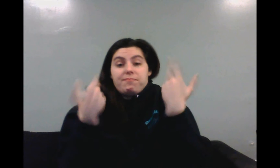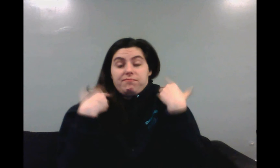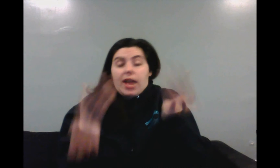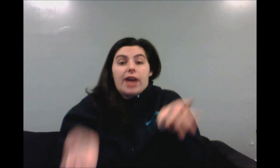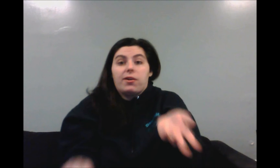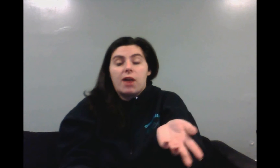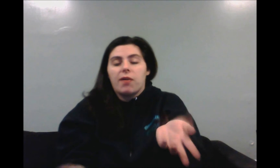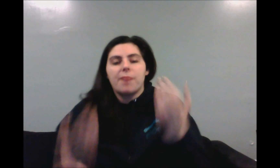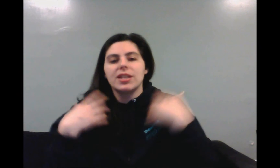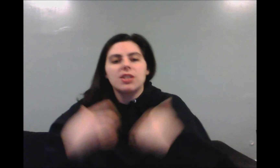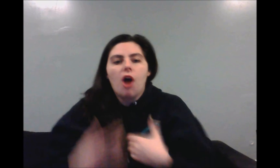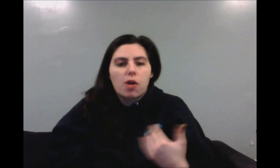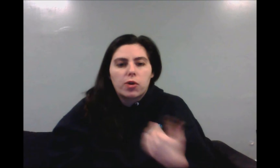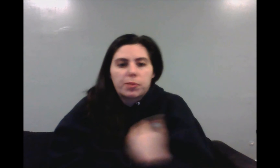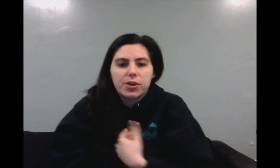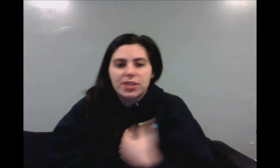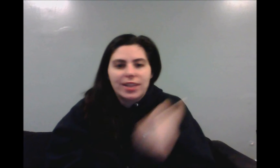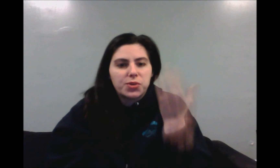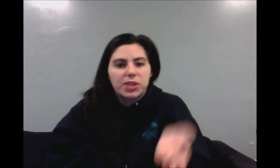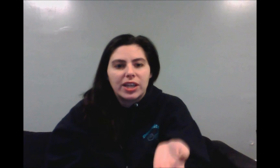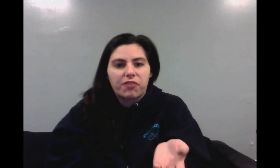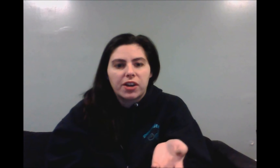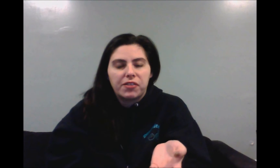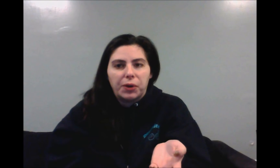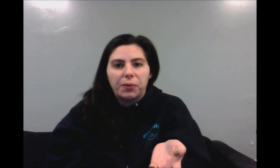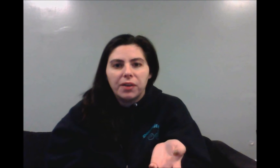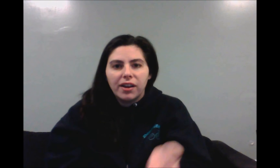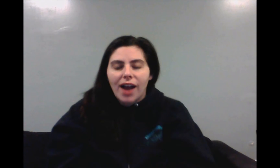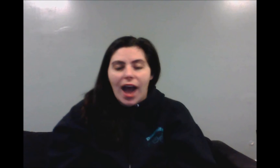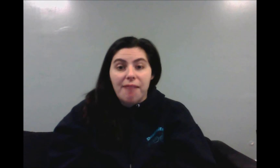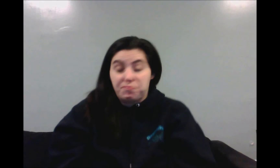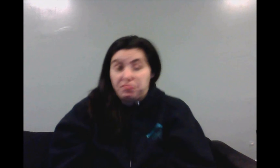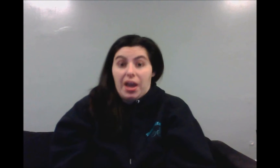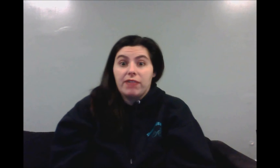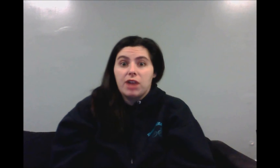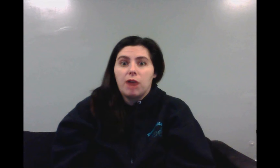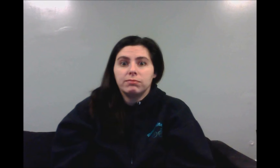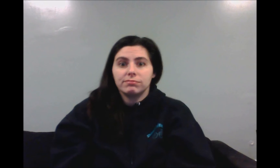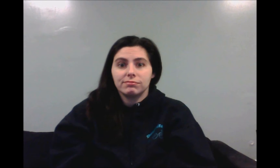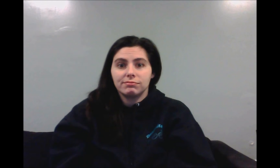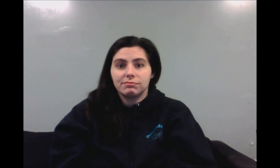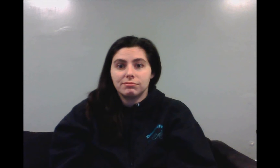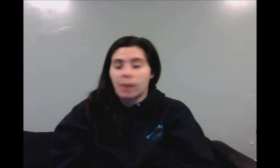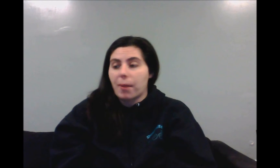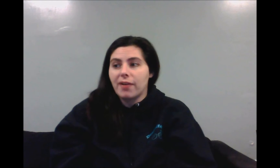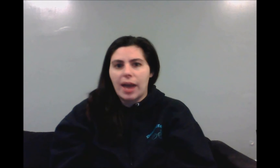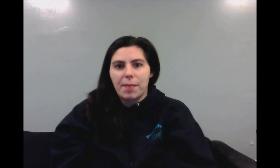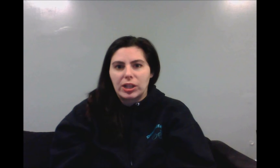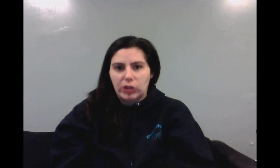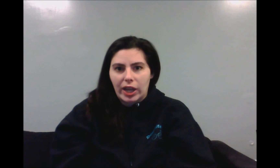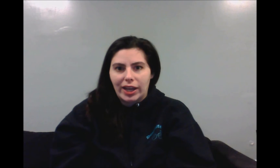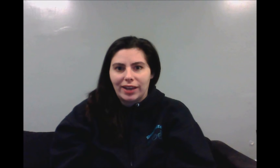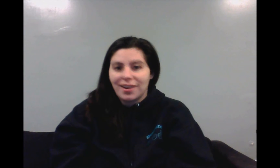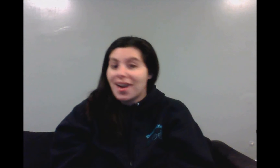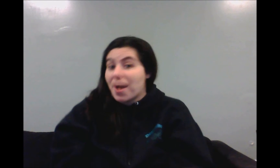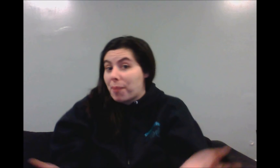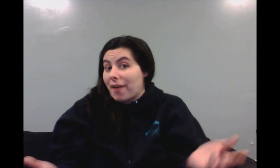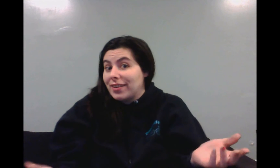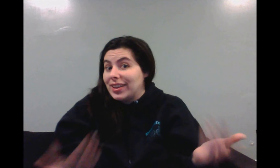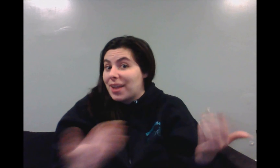I don't know. I mean, this awkward person that you see in front of you, I don't know. Apparently, I'm entertaining. Apparently, I'm good to